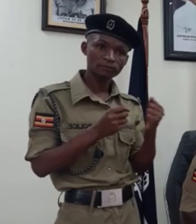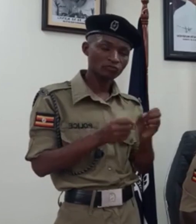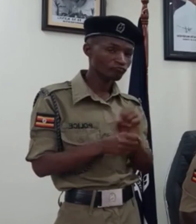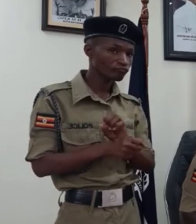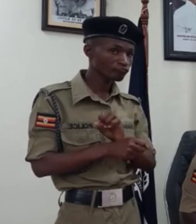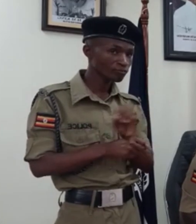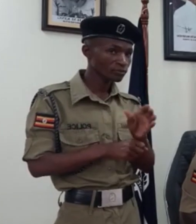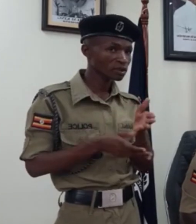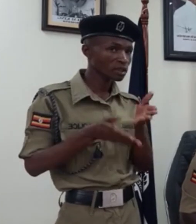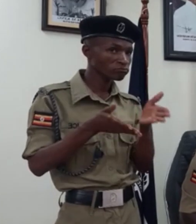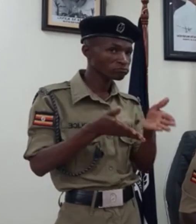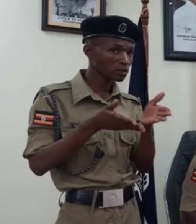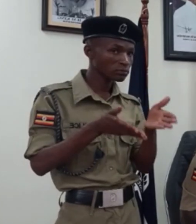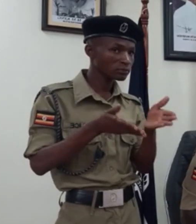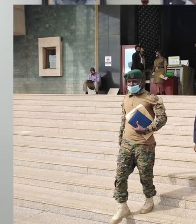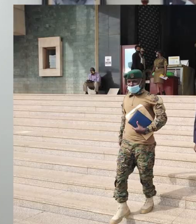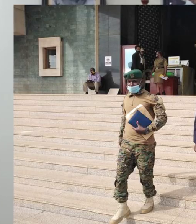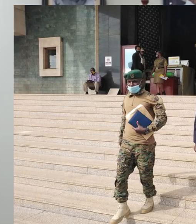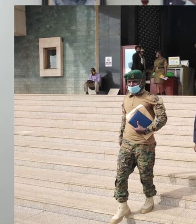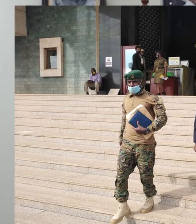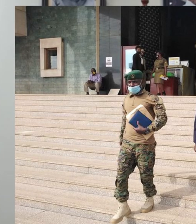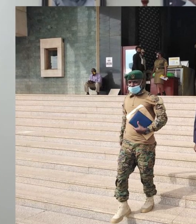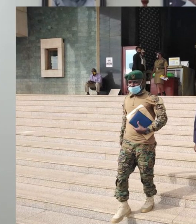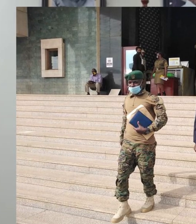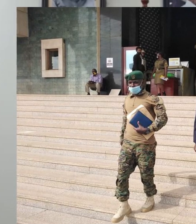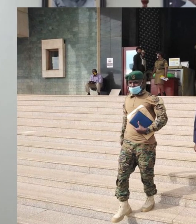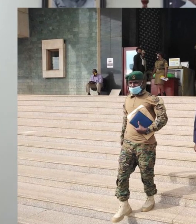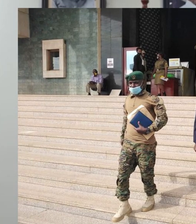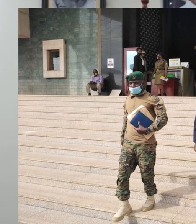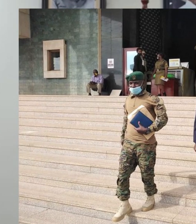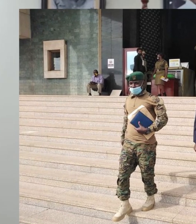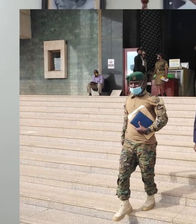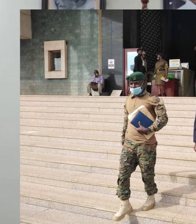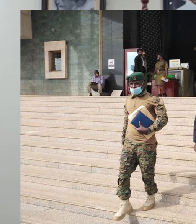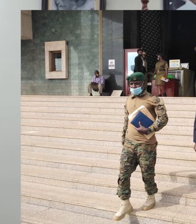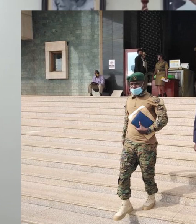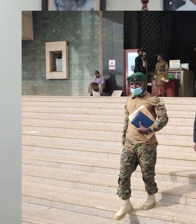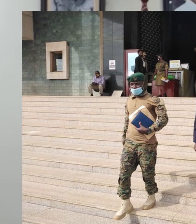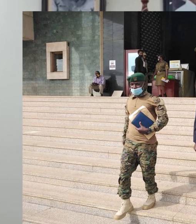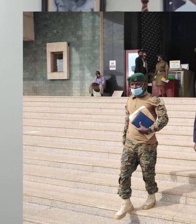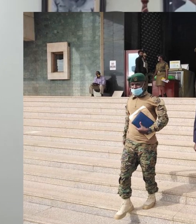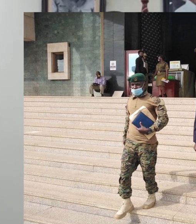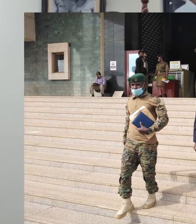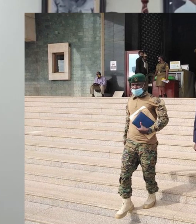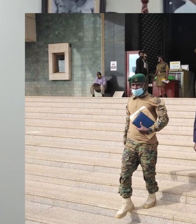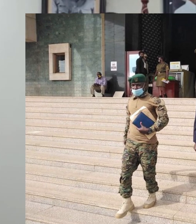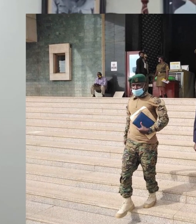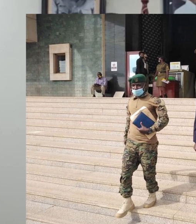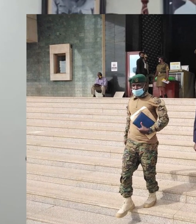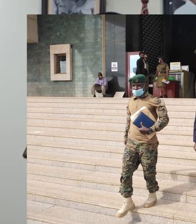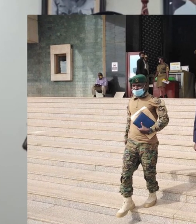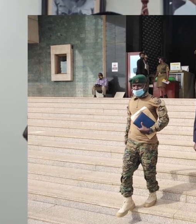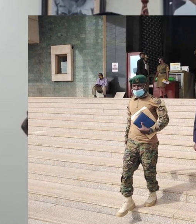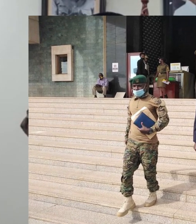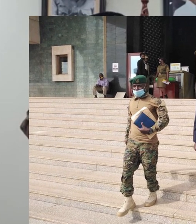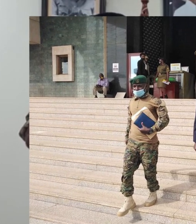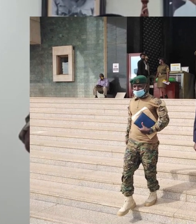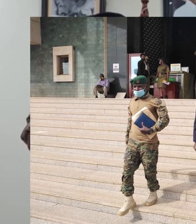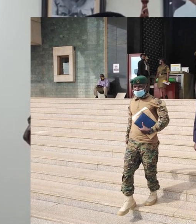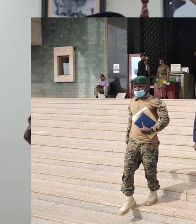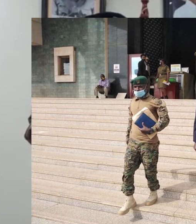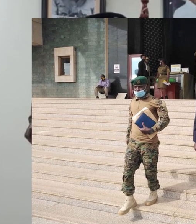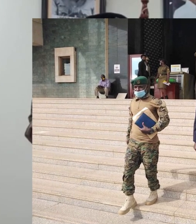g'omugenzi agasangibwa ekita Kifumba nti olw'okuba waliwo ekirwadde ekya